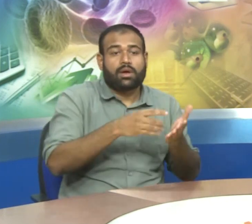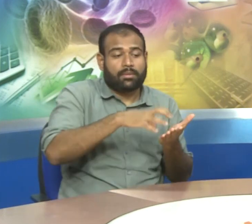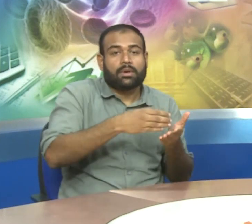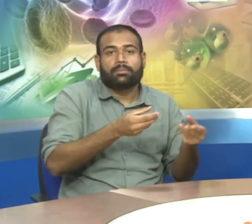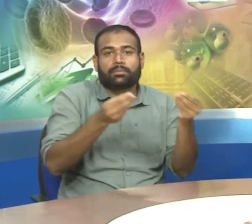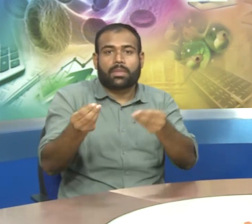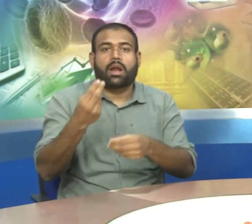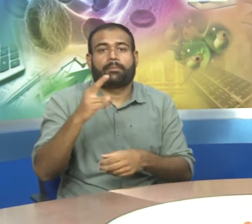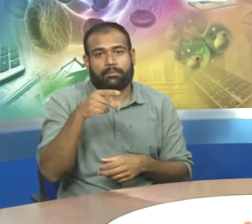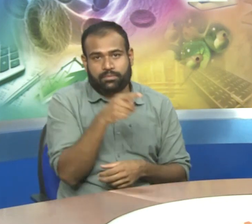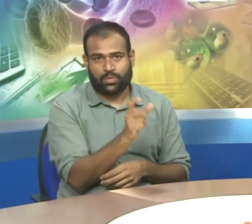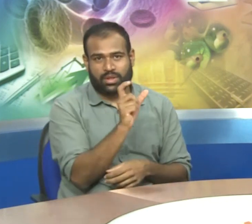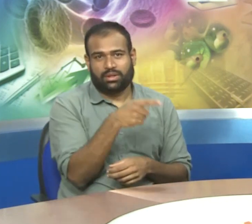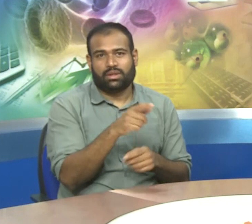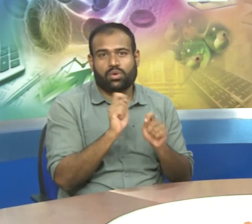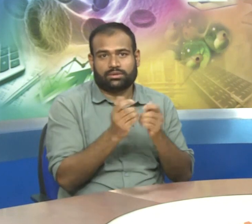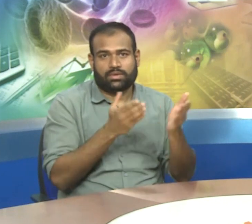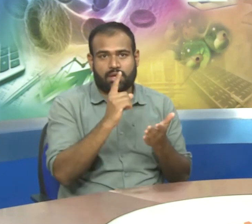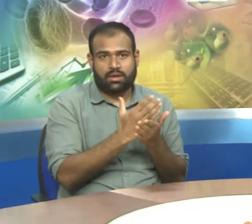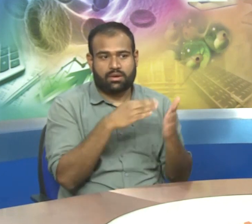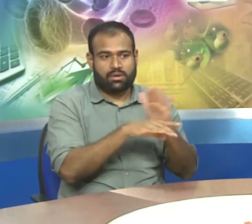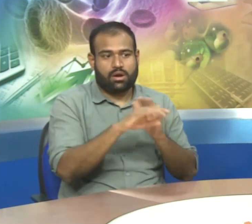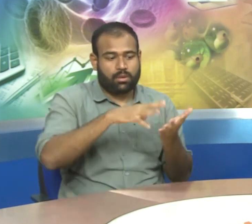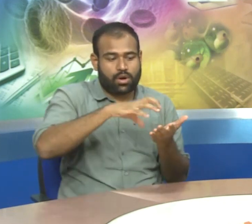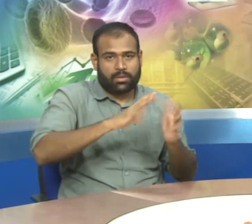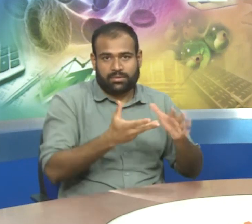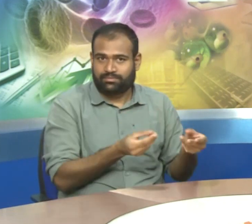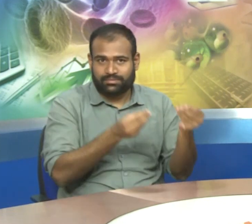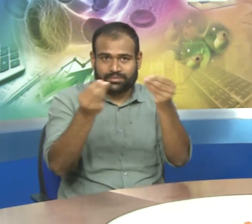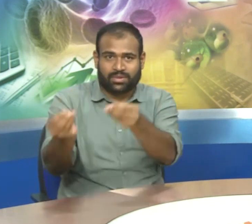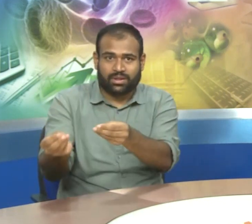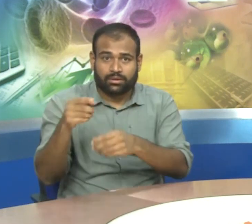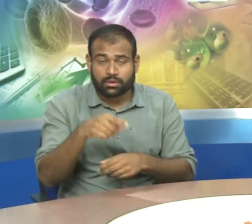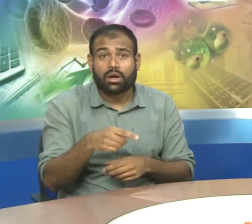That copied document can be a part of a book or a journal article.